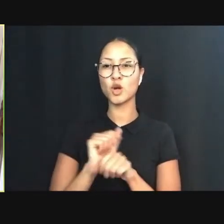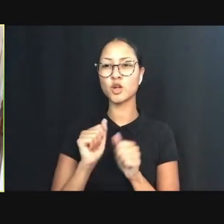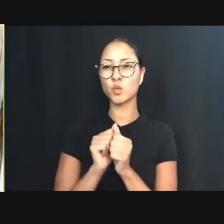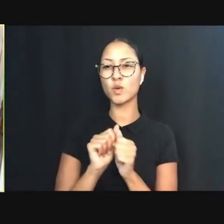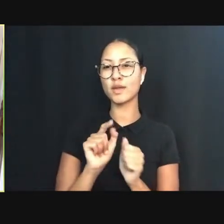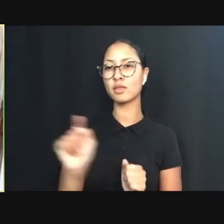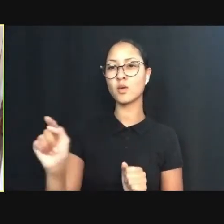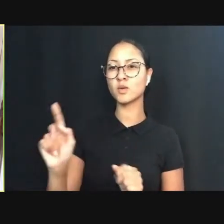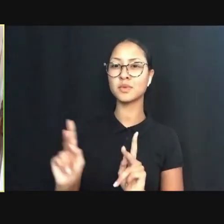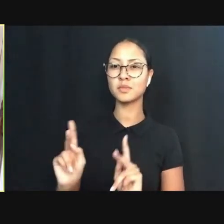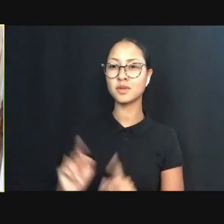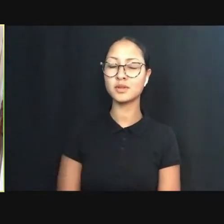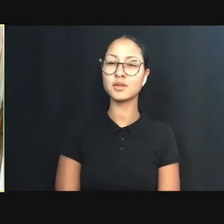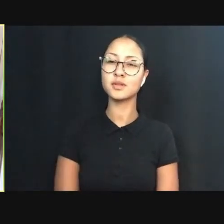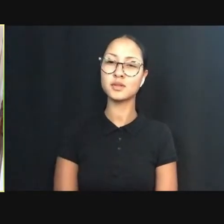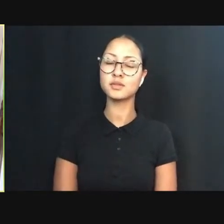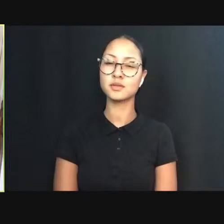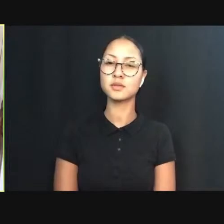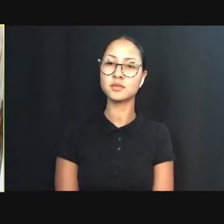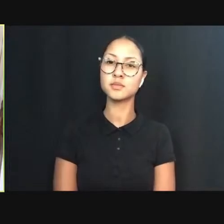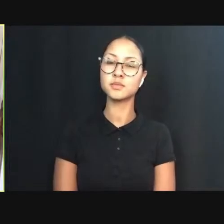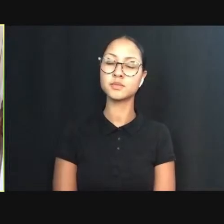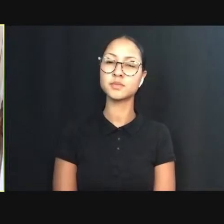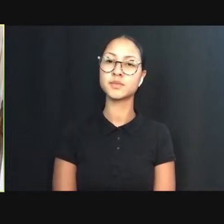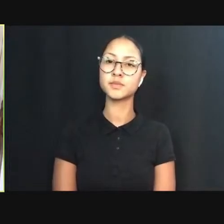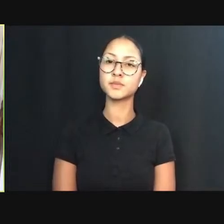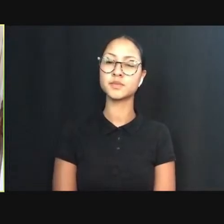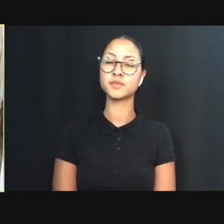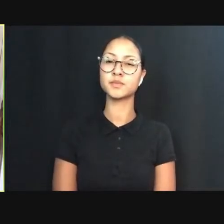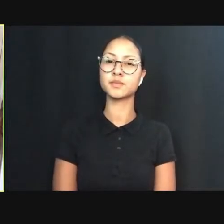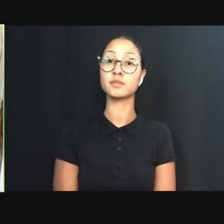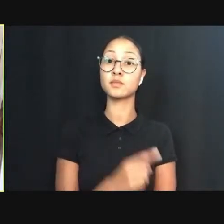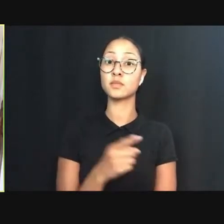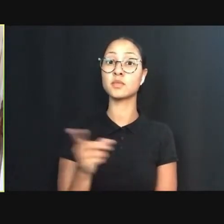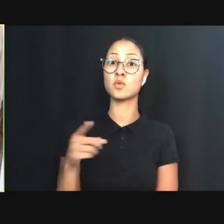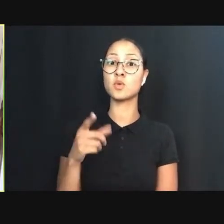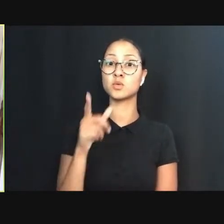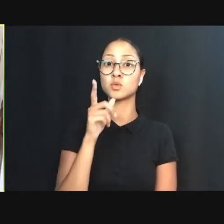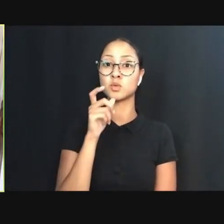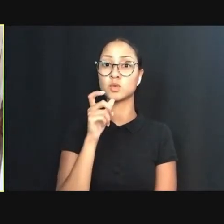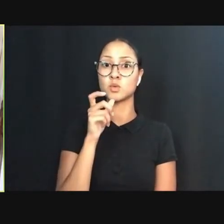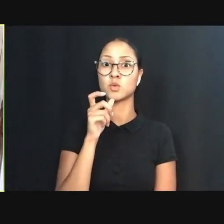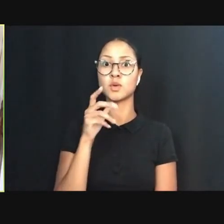who have said yes to me as like one of theirs.